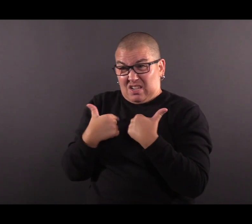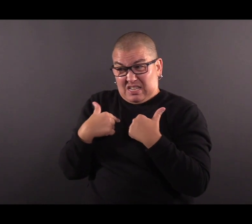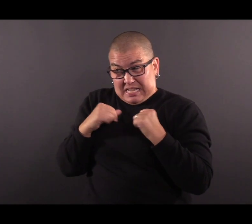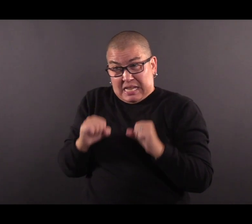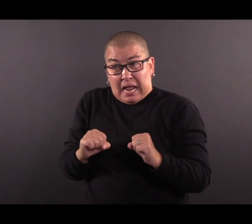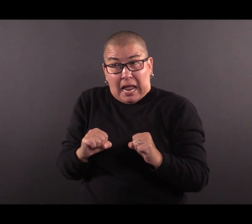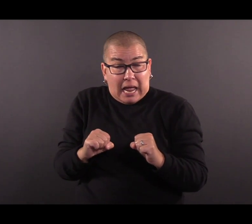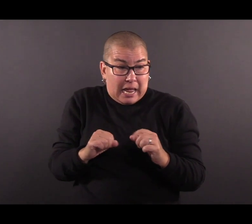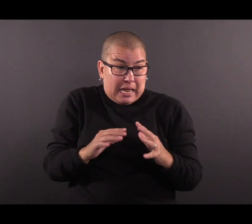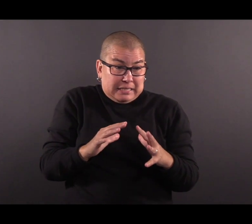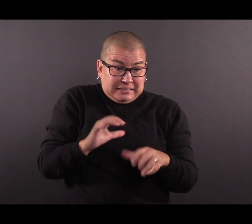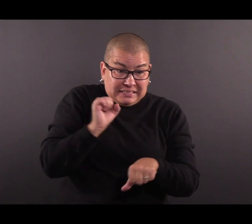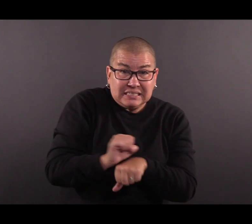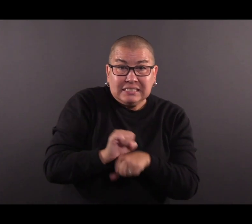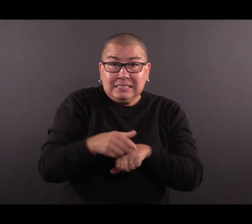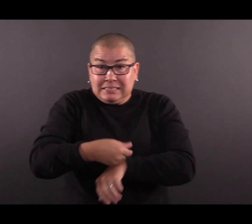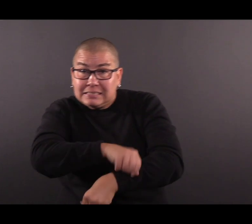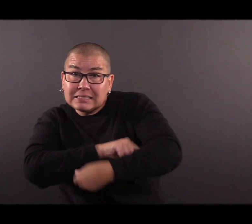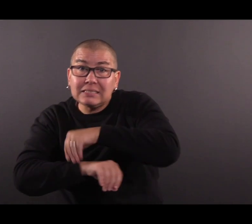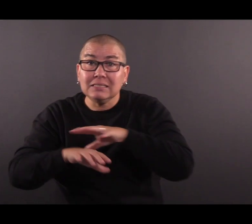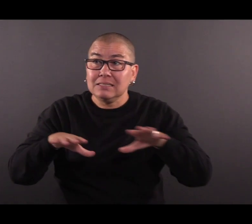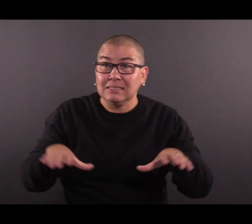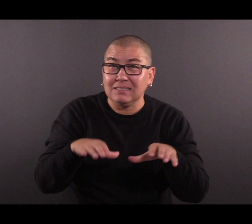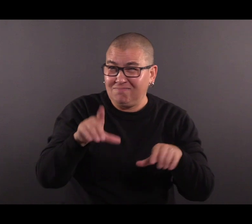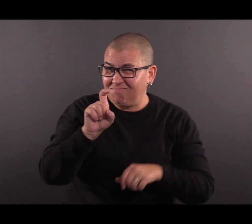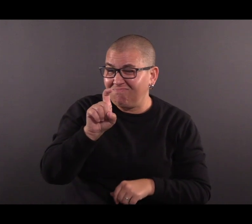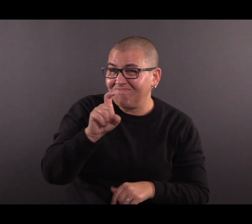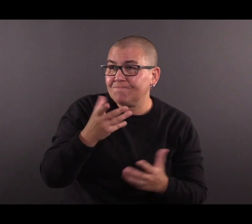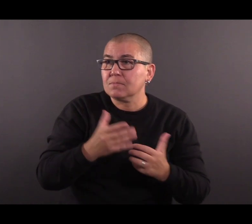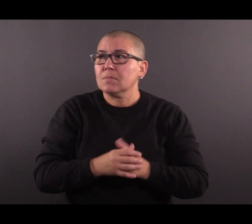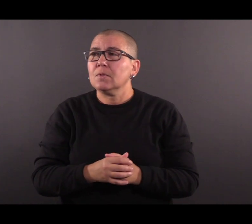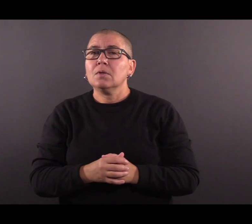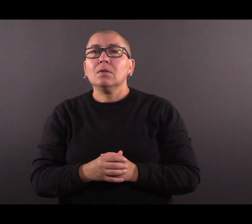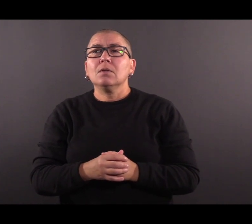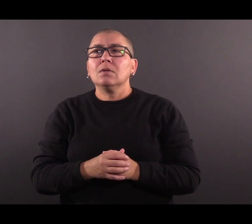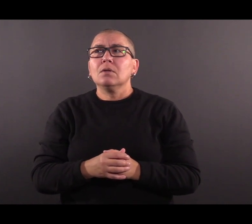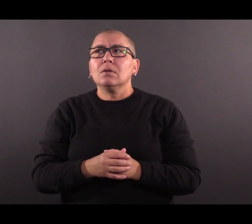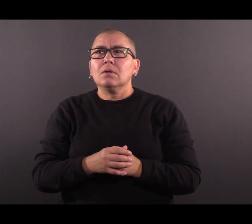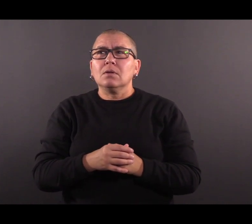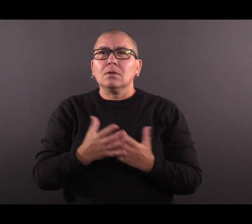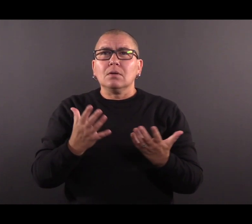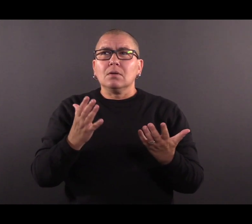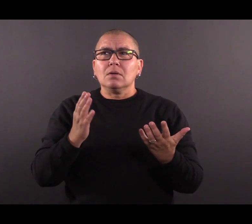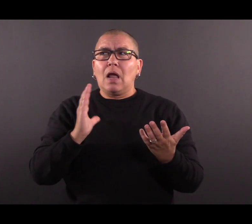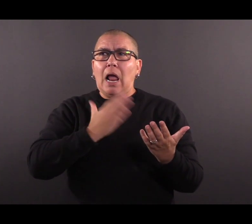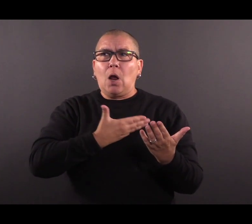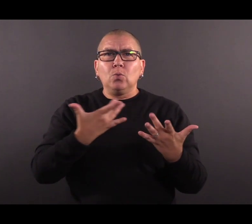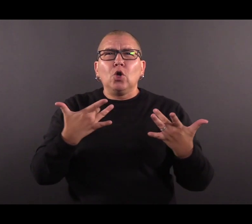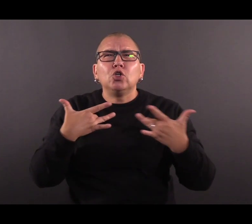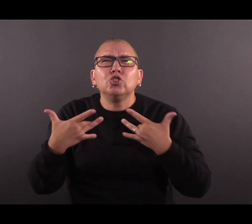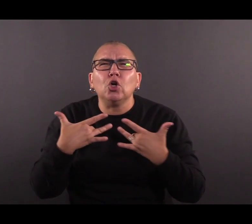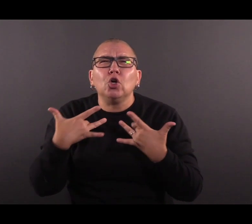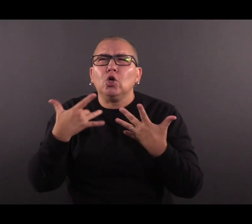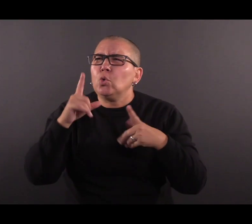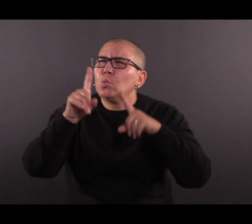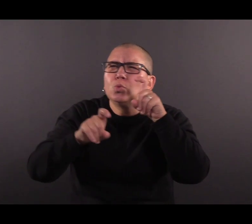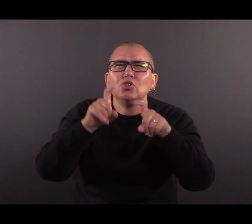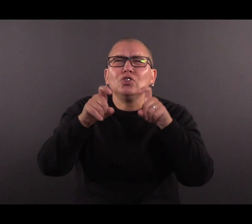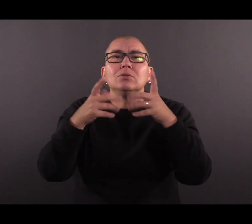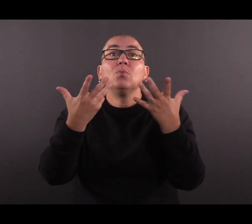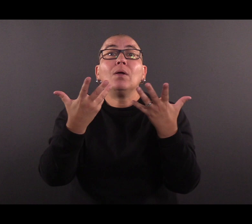internal capacity to do this type of work? What concerns or questions do you have about